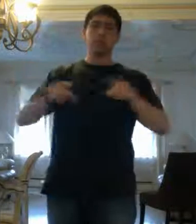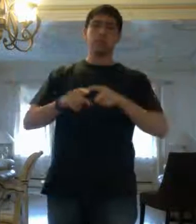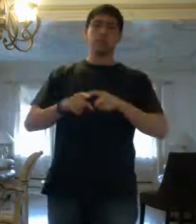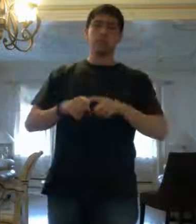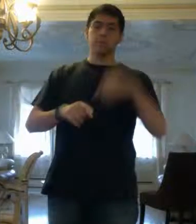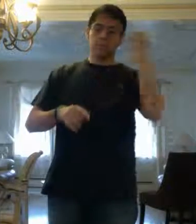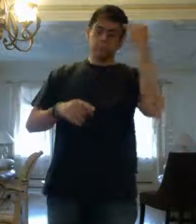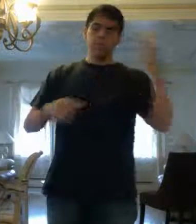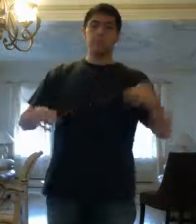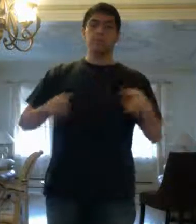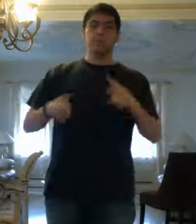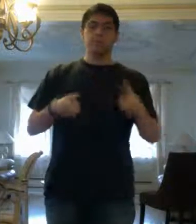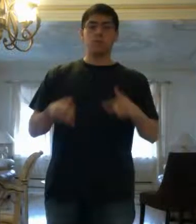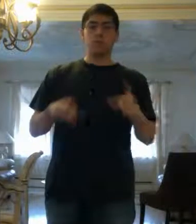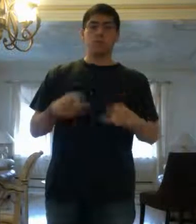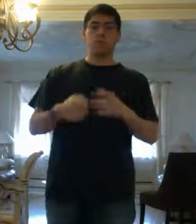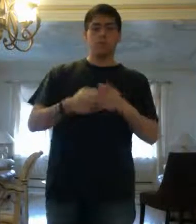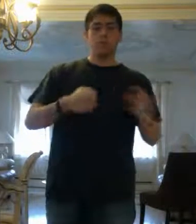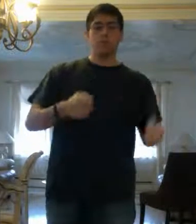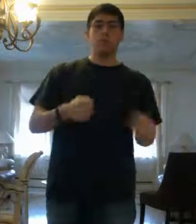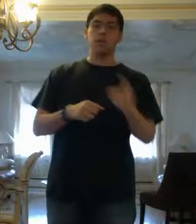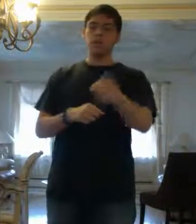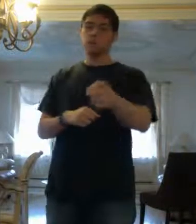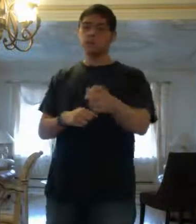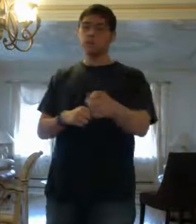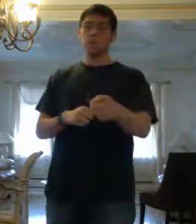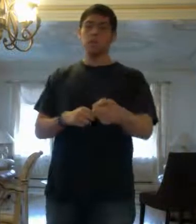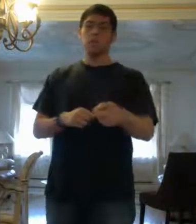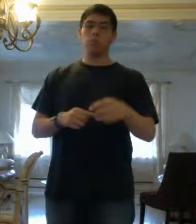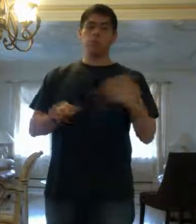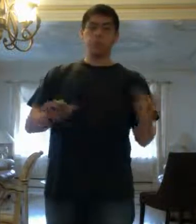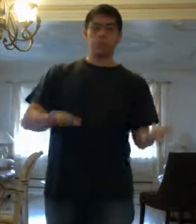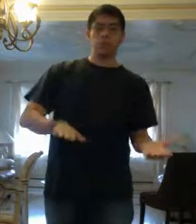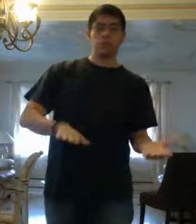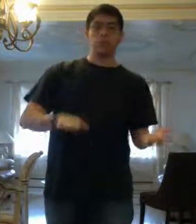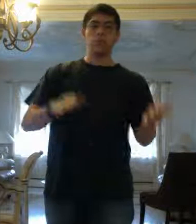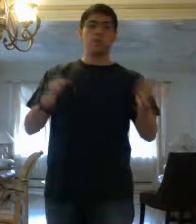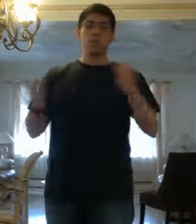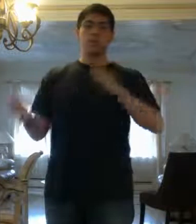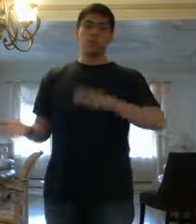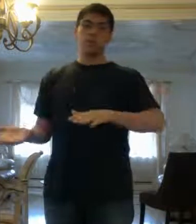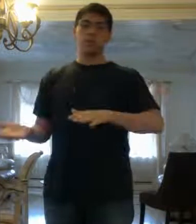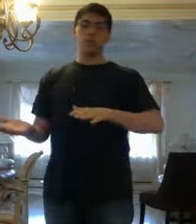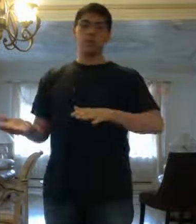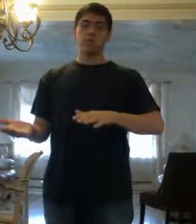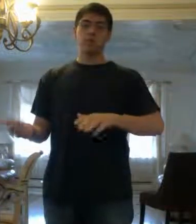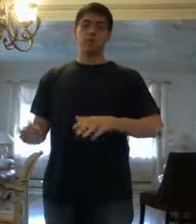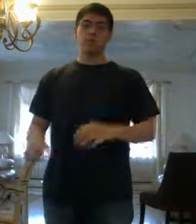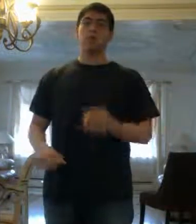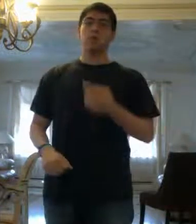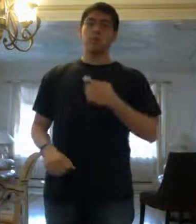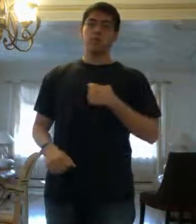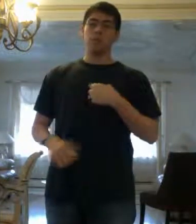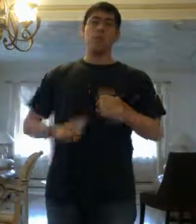If there's no one beside you When your soul embarks Then I'll